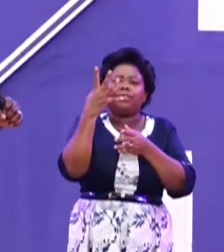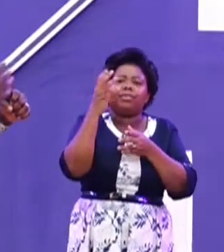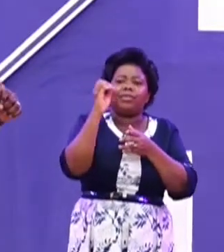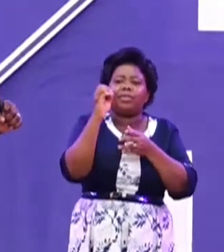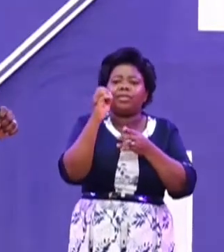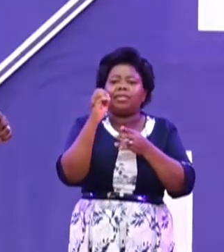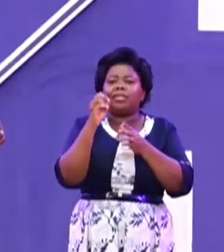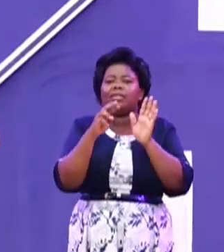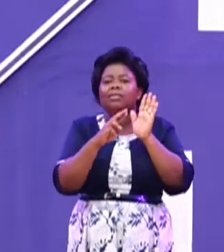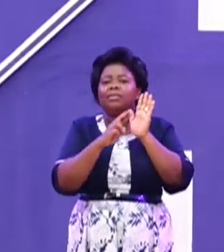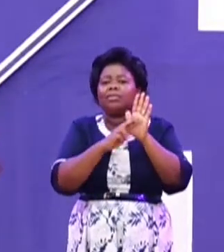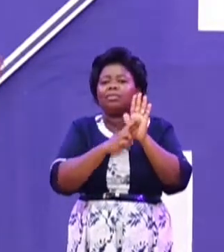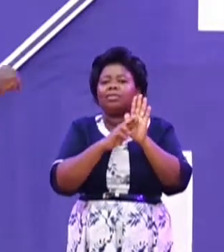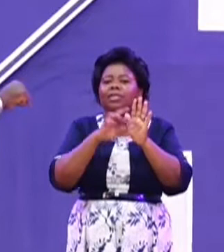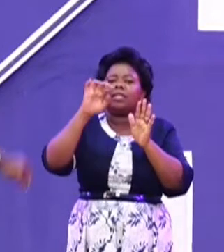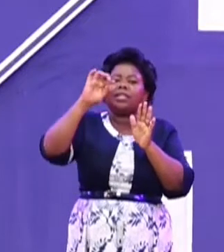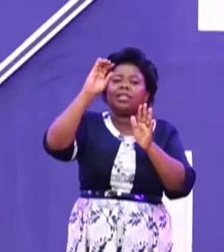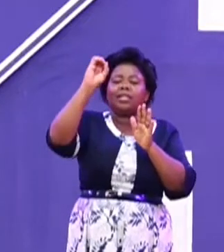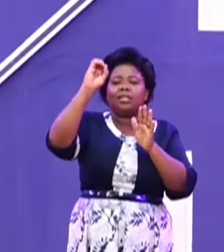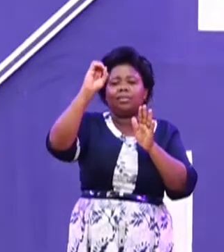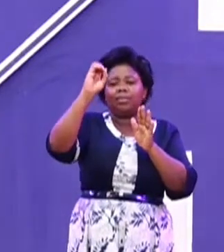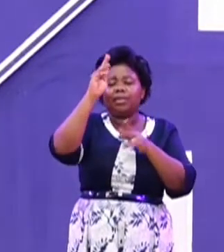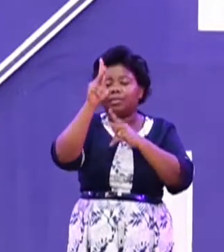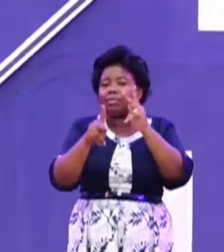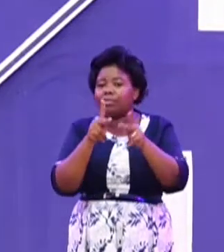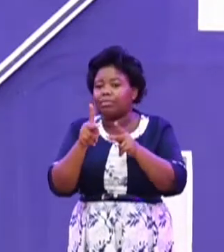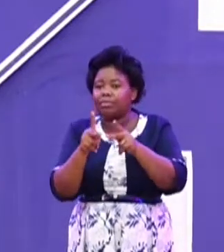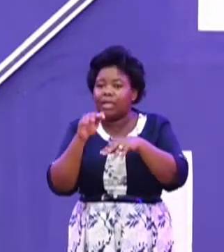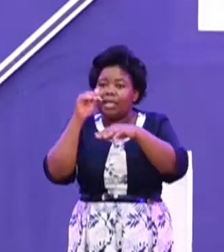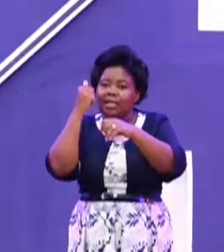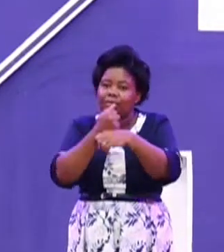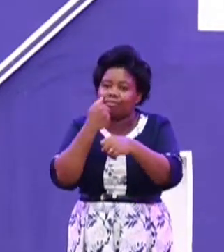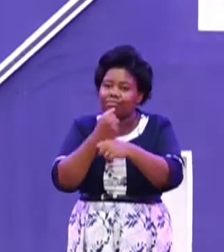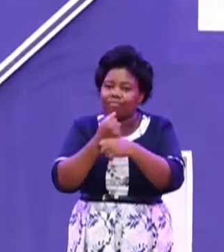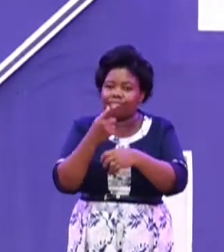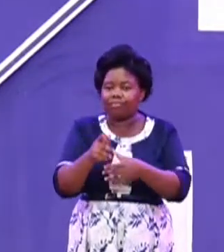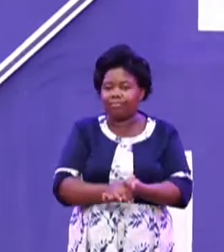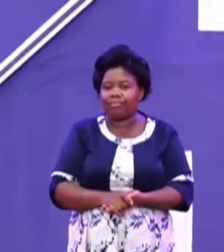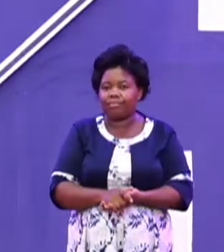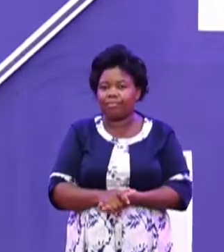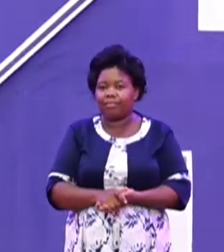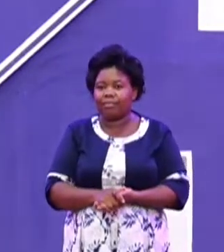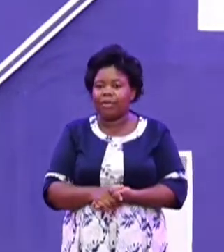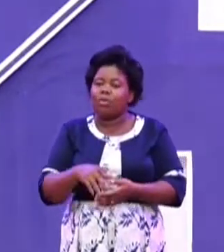and wife, man and wife. Yes. Chinana. 80 people is what worked.